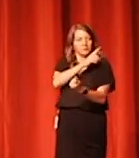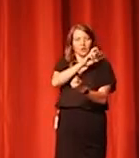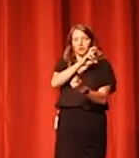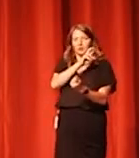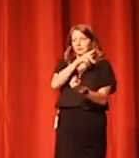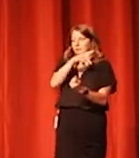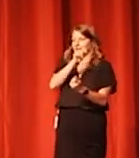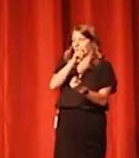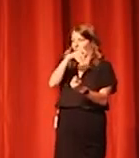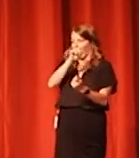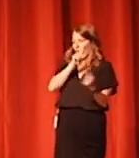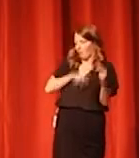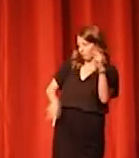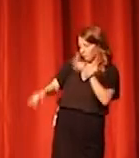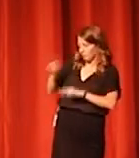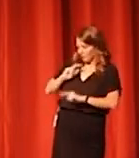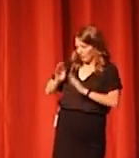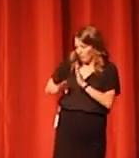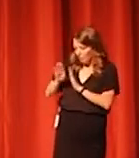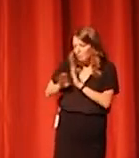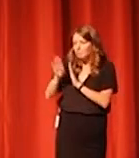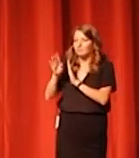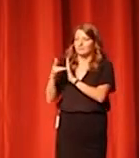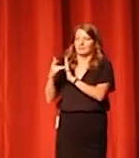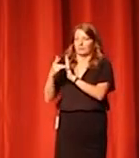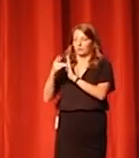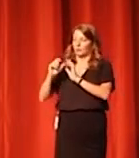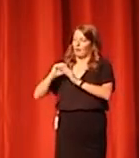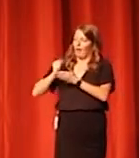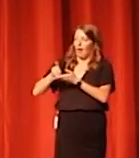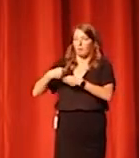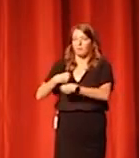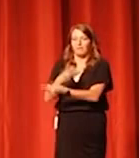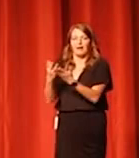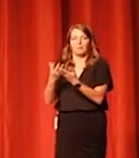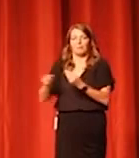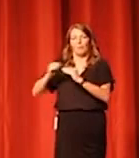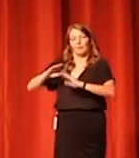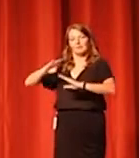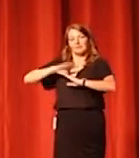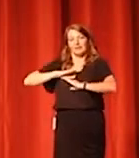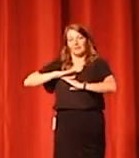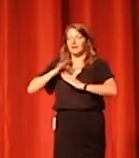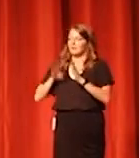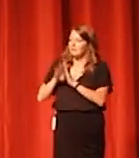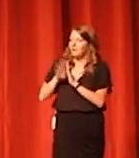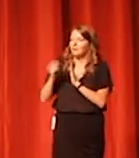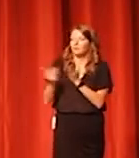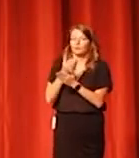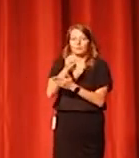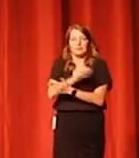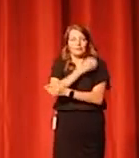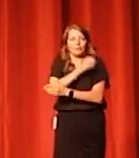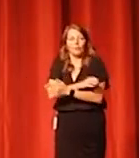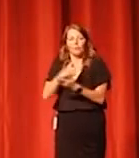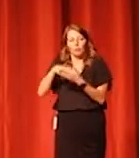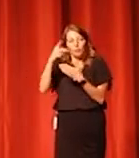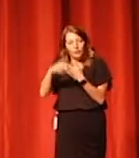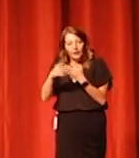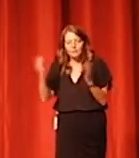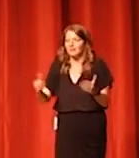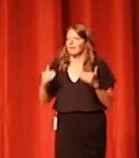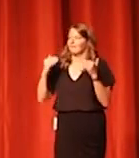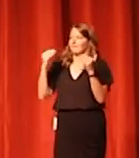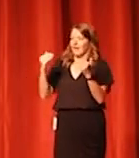implemented innovative solutions that drive patient safety and satisfaction by developing new clinical programs, advances in medication